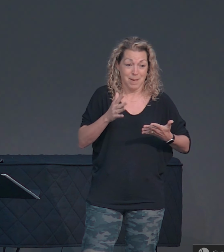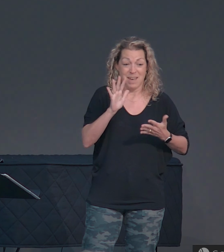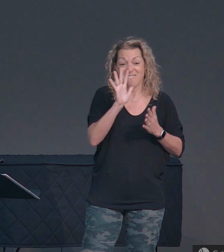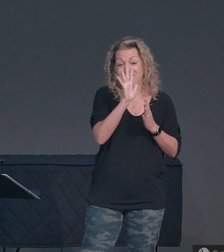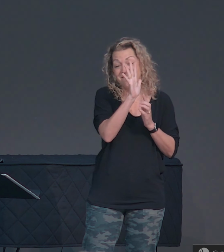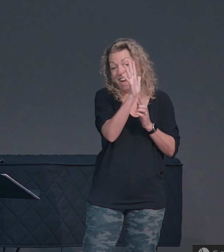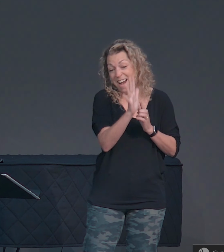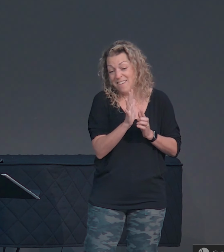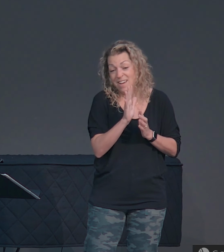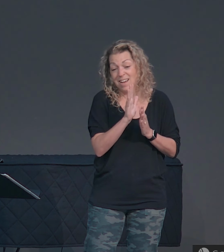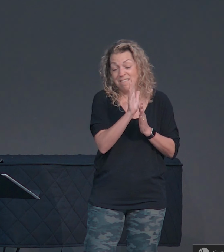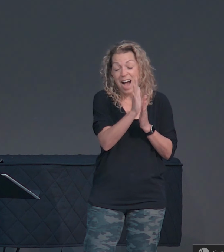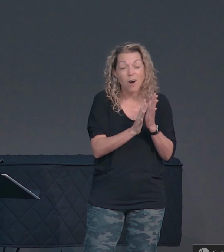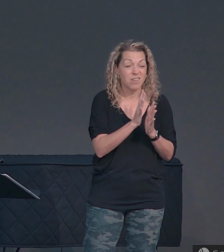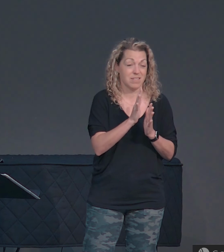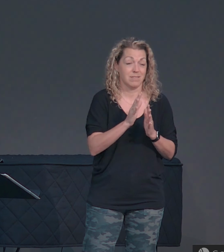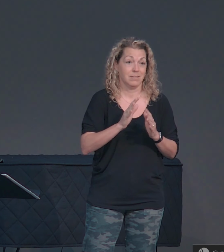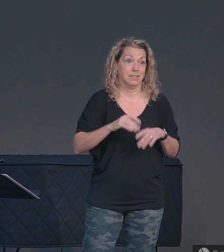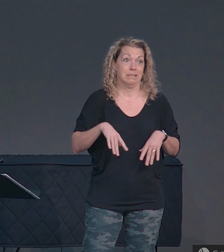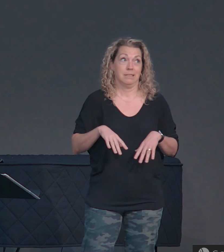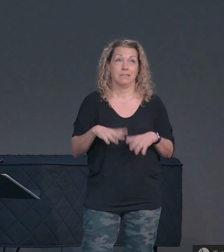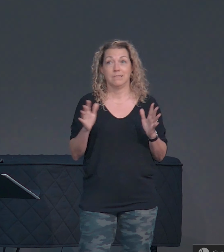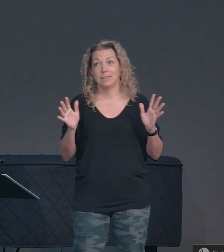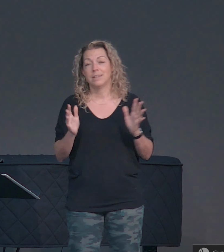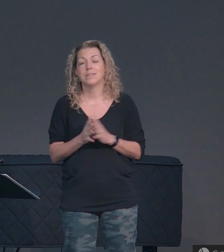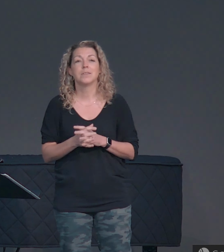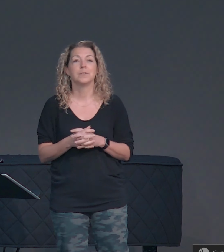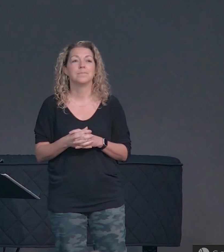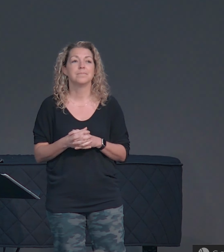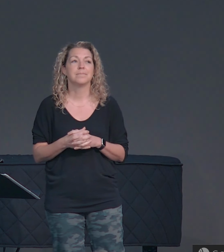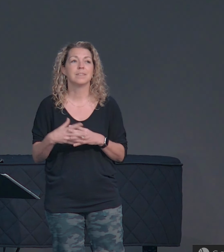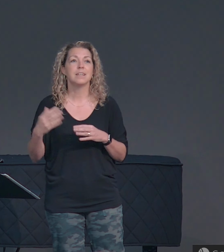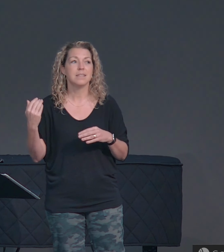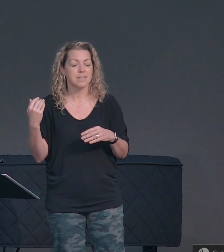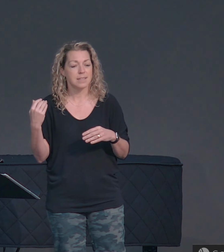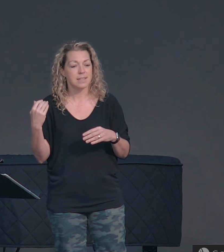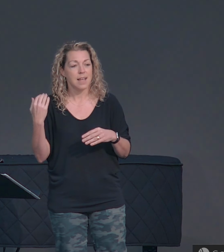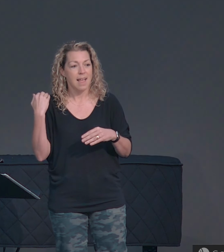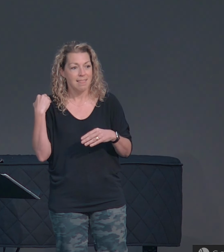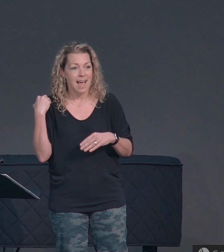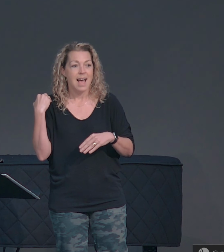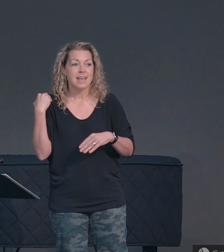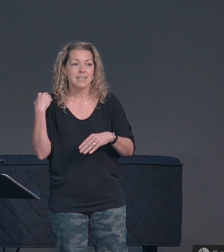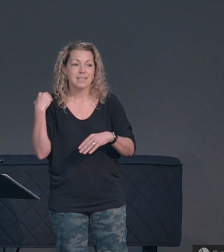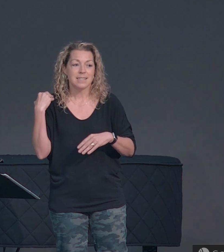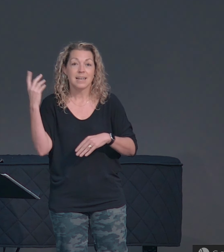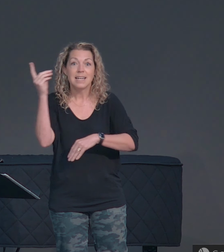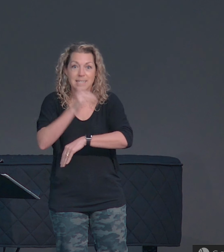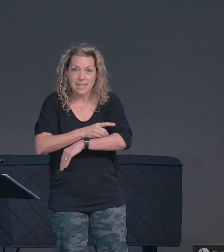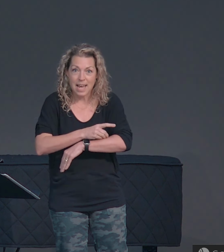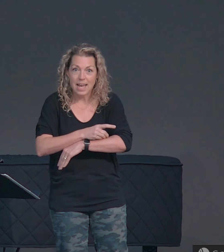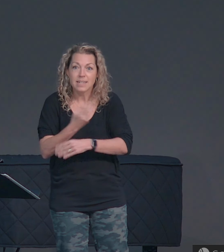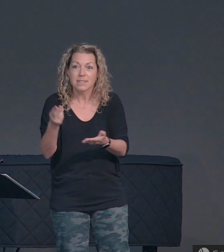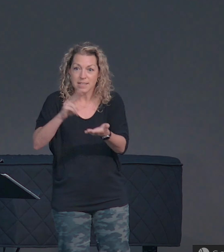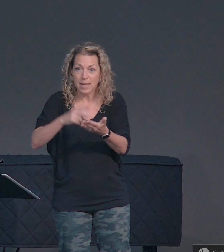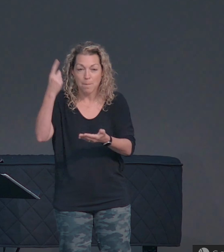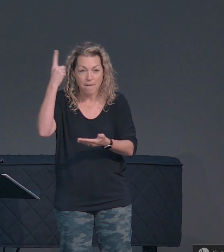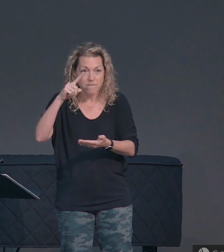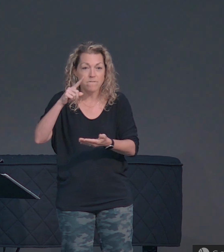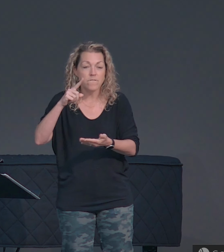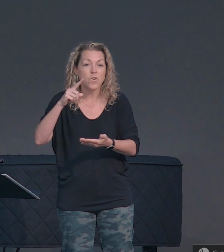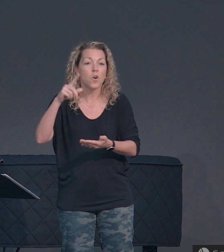challenged. A few things before we go. Last chance to register for teen camp, I believe, today. Junior camp registration is